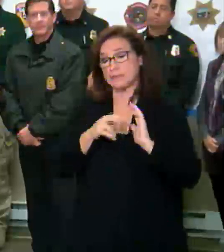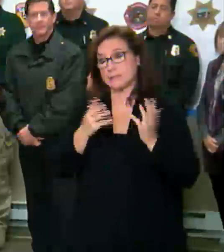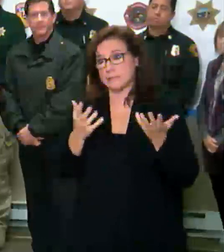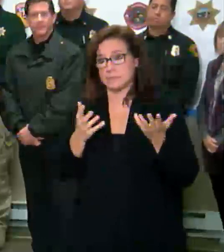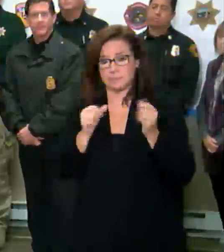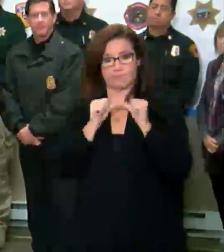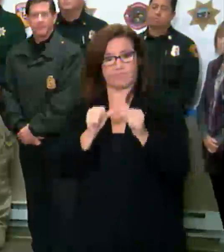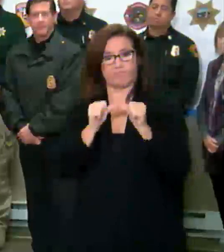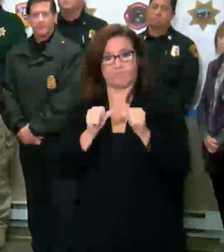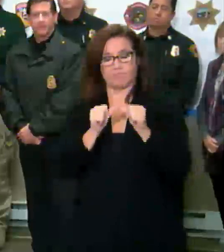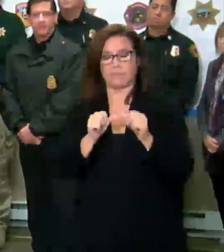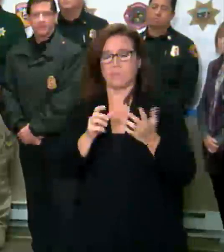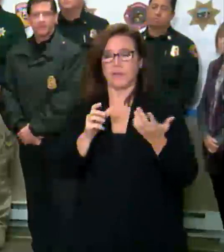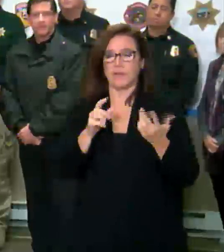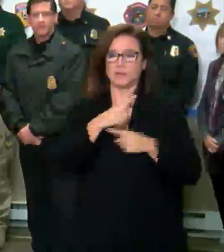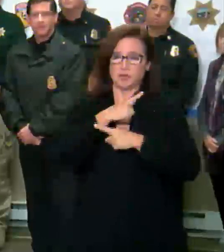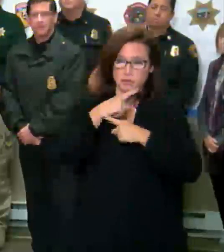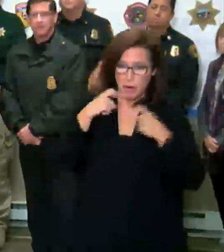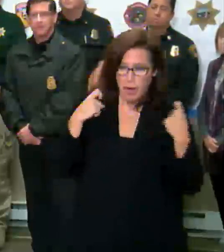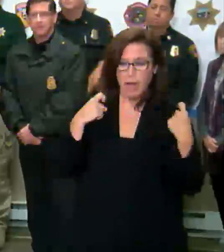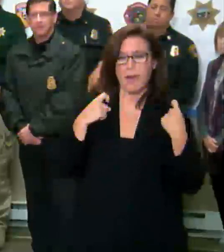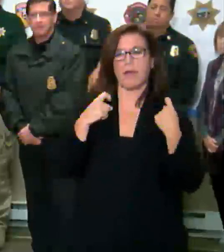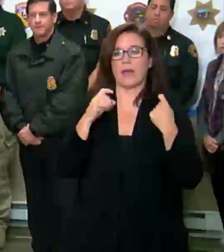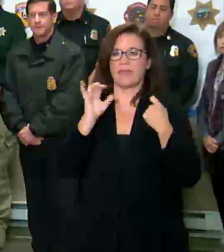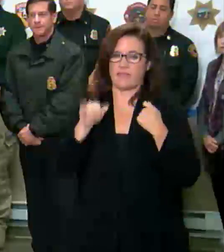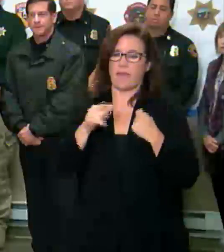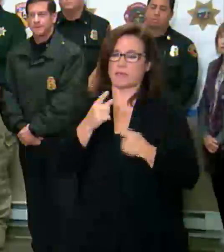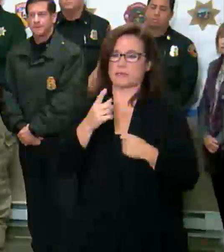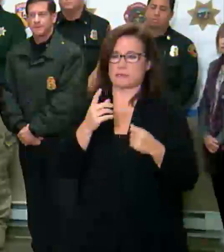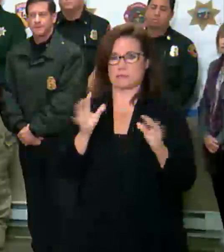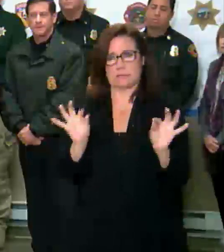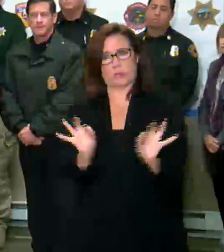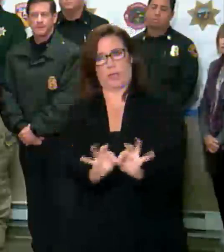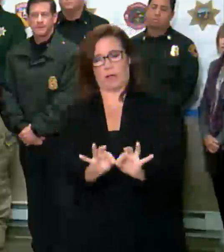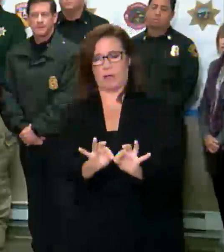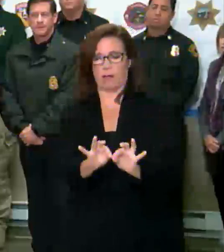long-term, long-duration critical fire weather conditions, hence the red flag warning remaining in